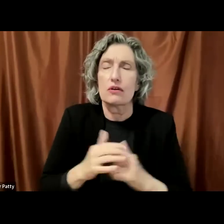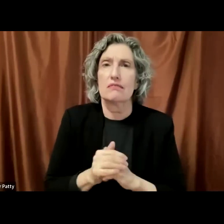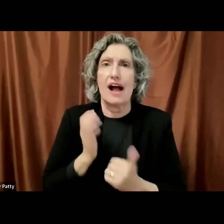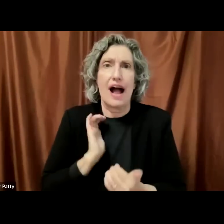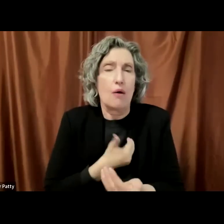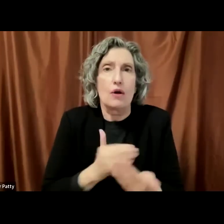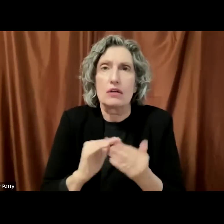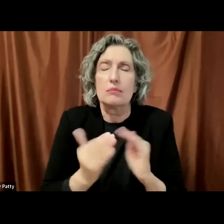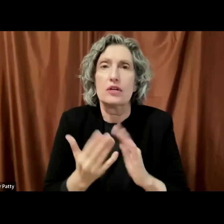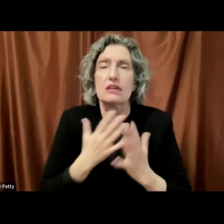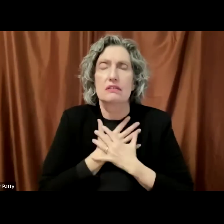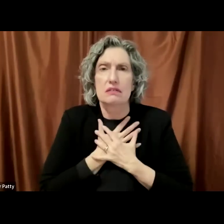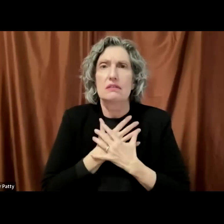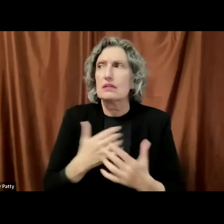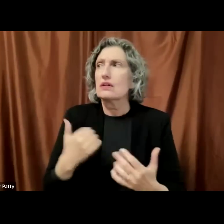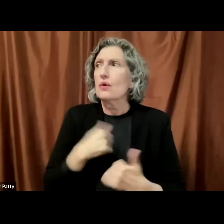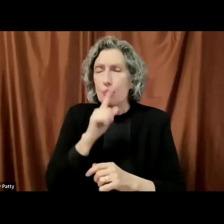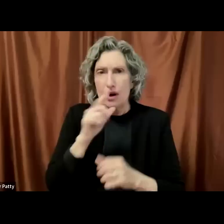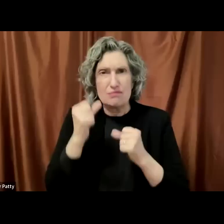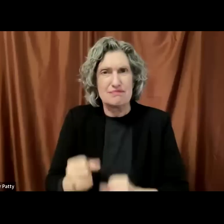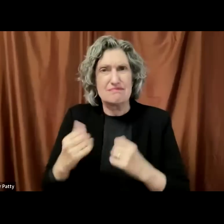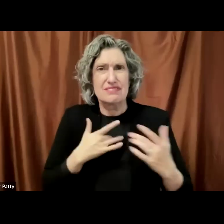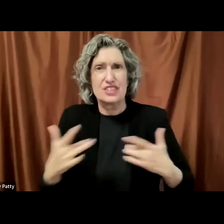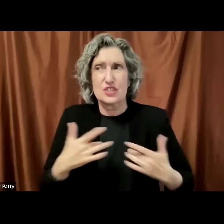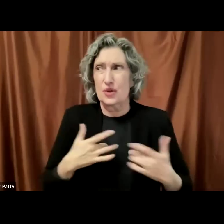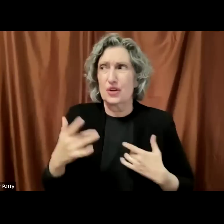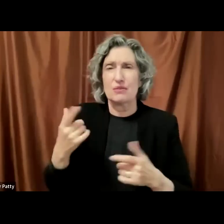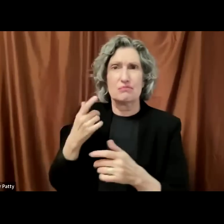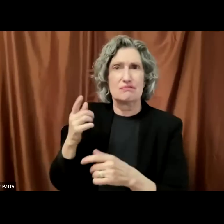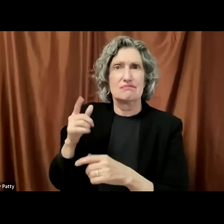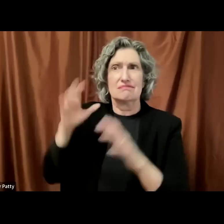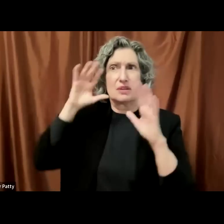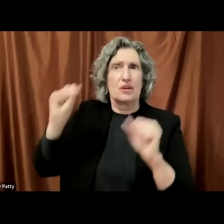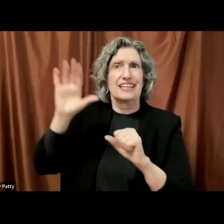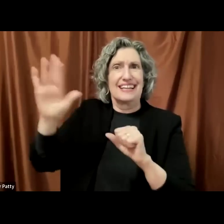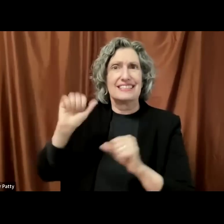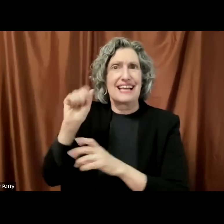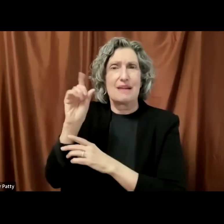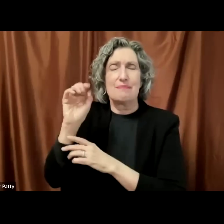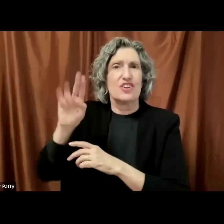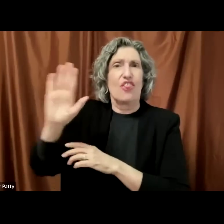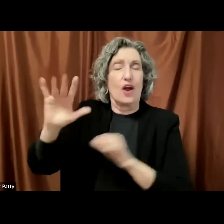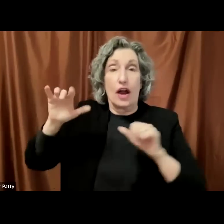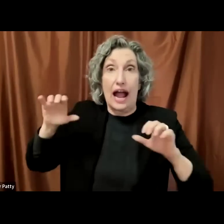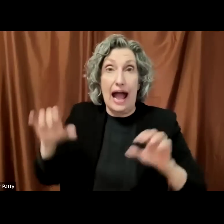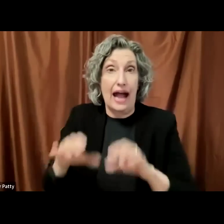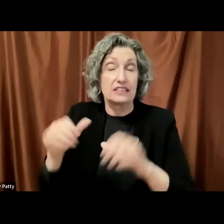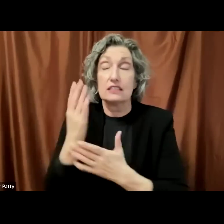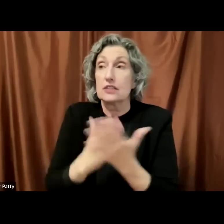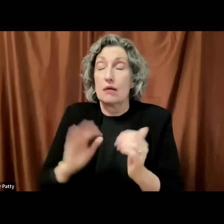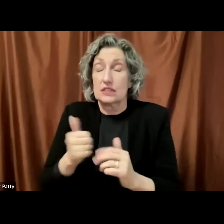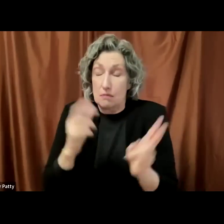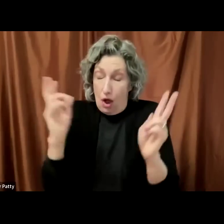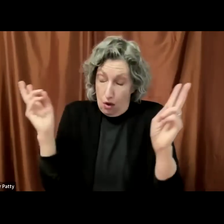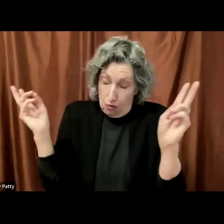concerned about the associated actions that the president and his administration have taken, some sweeping and reckless,